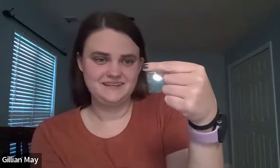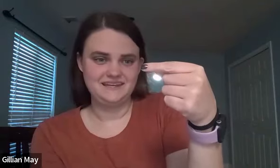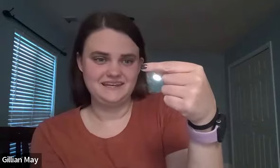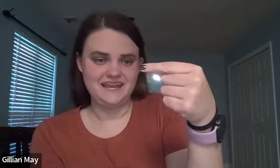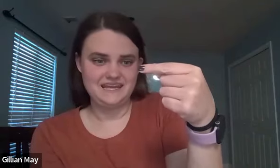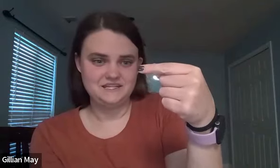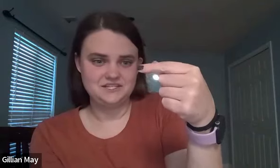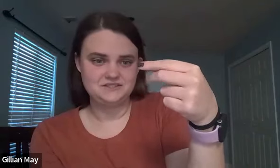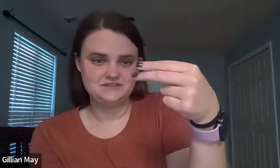then H,